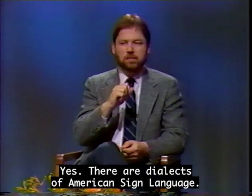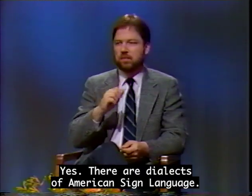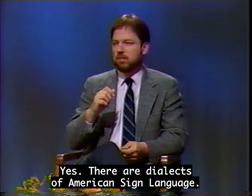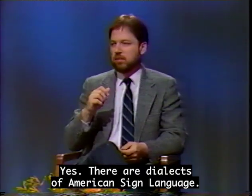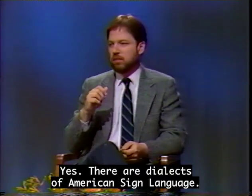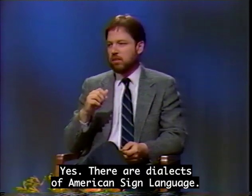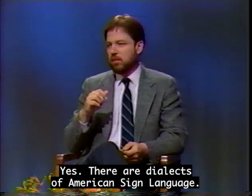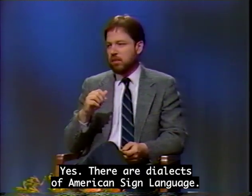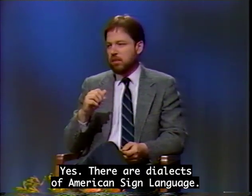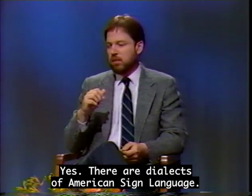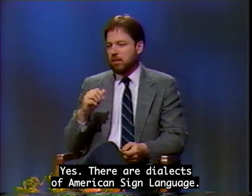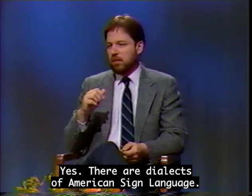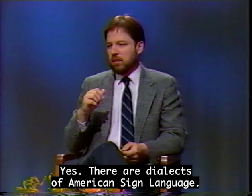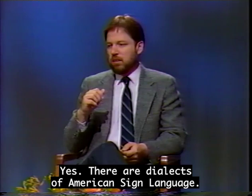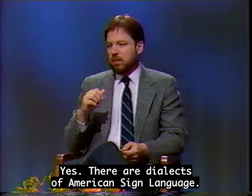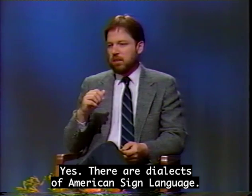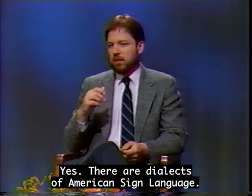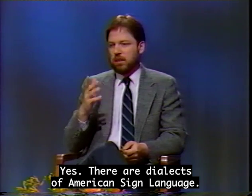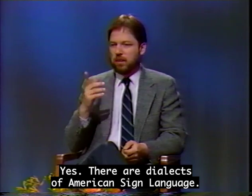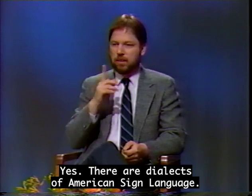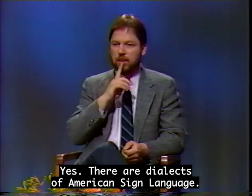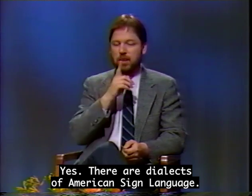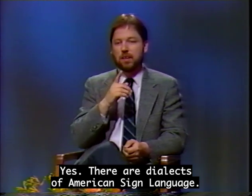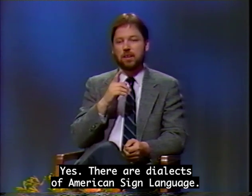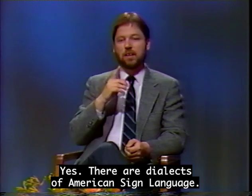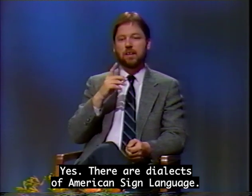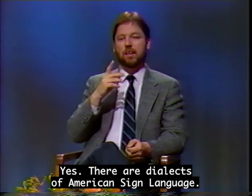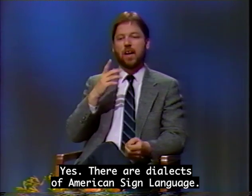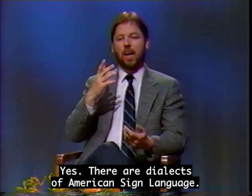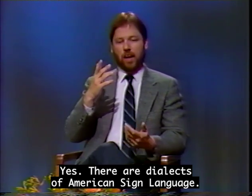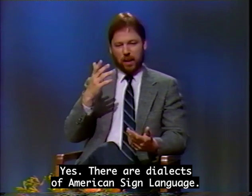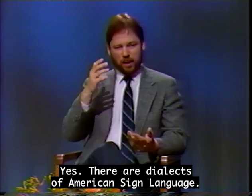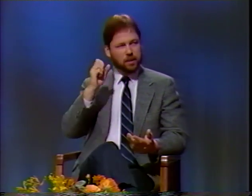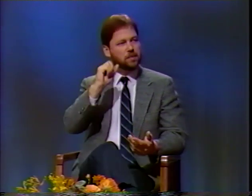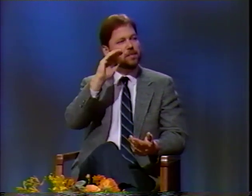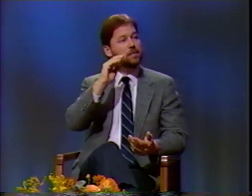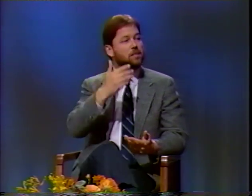Yes, there are dialects of American Sign Language.